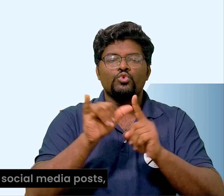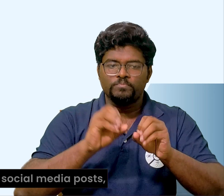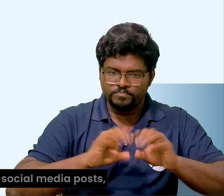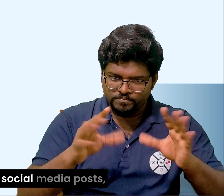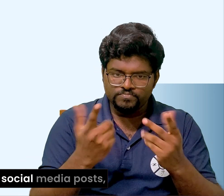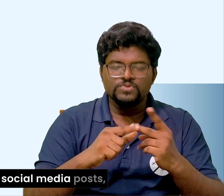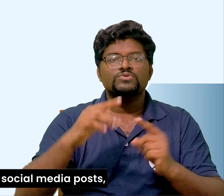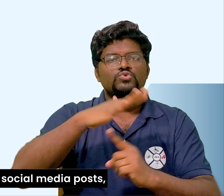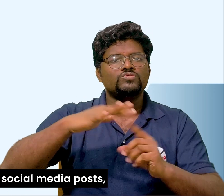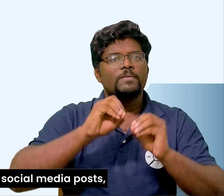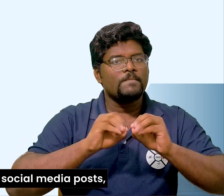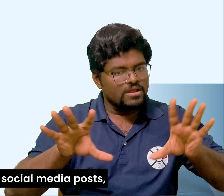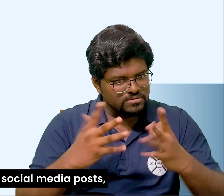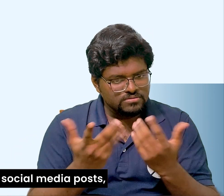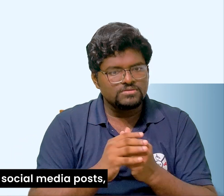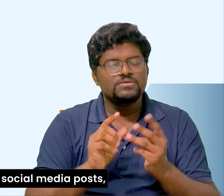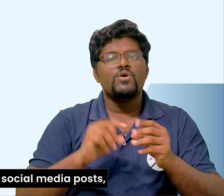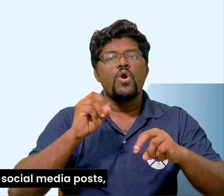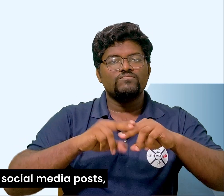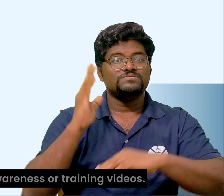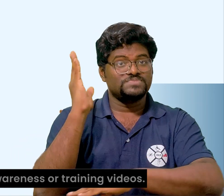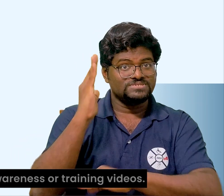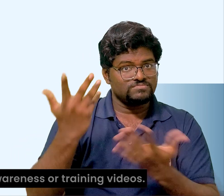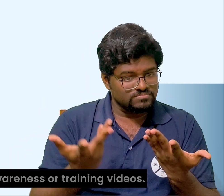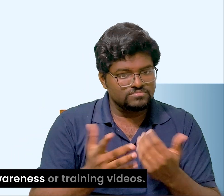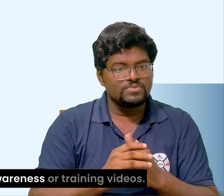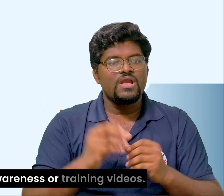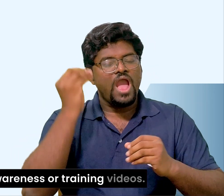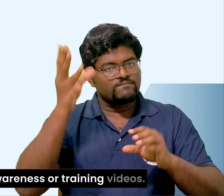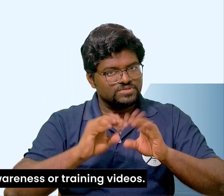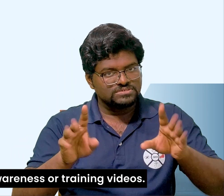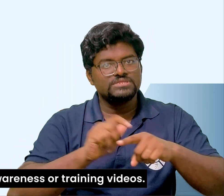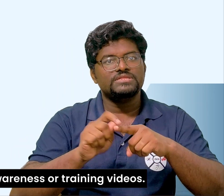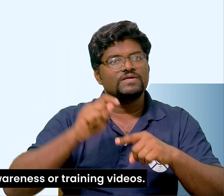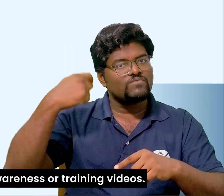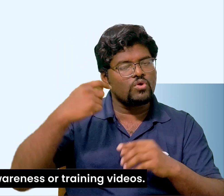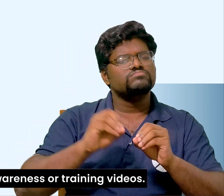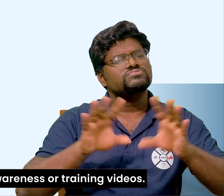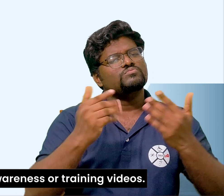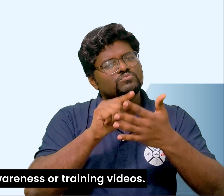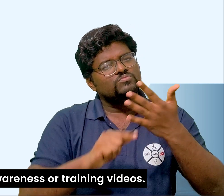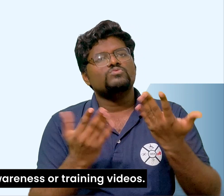YouTube videos, social media posts, office presentations, awareness or training videos.